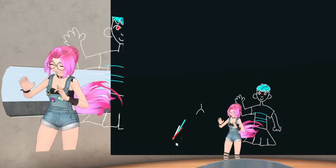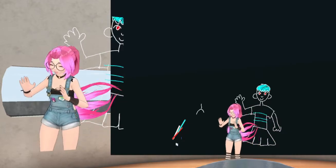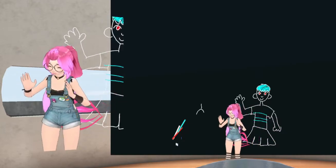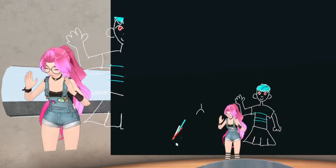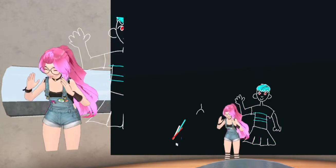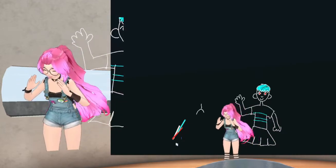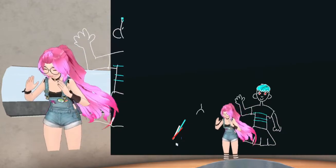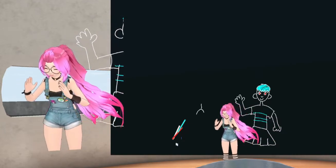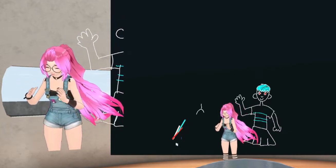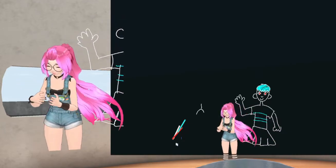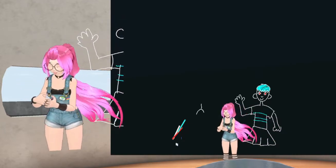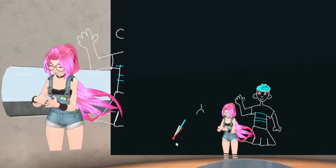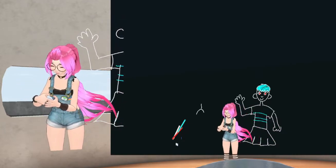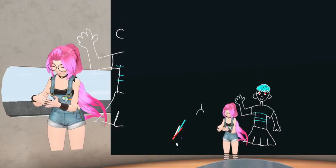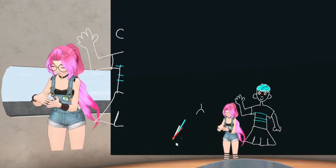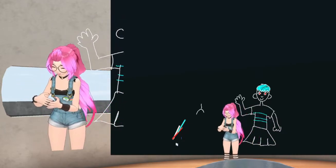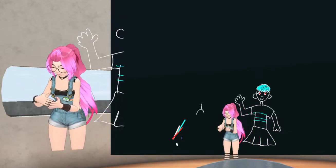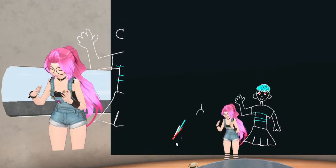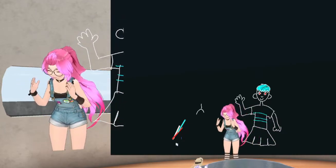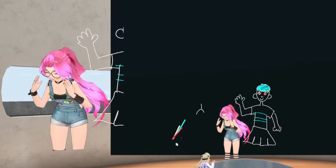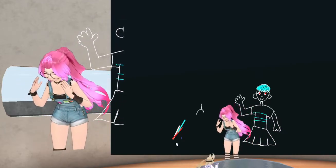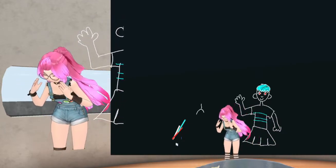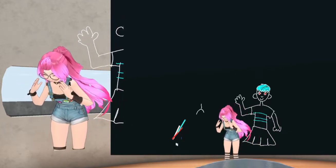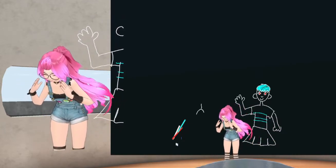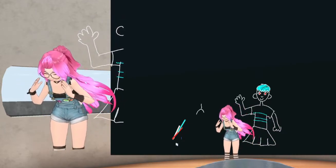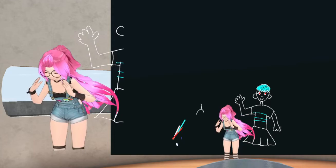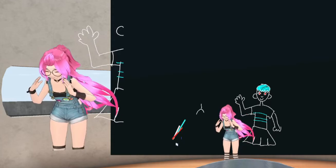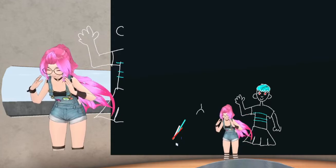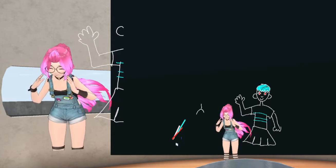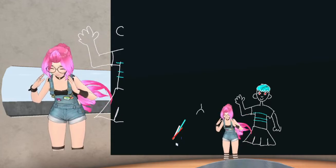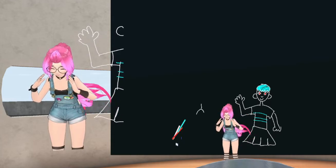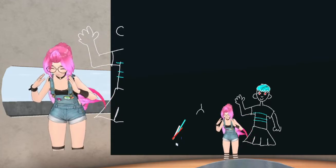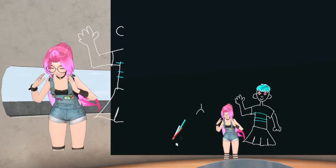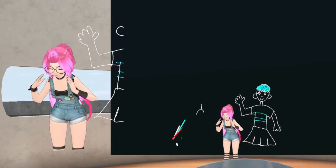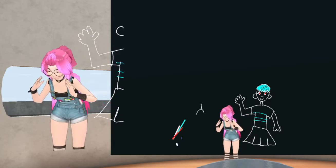Oh, sorry, there was like 3 things happening at once. Can you repeat that?